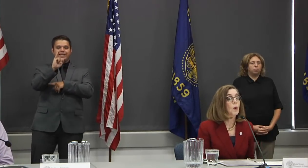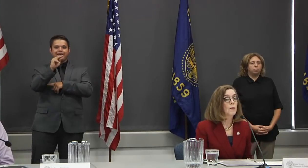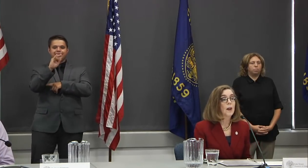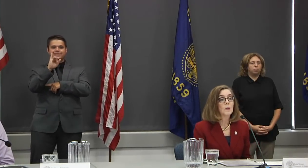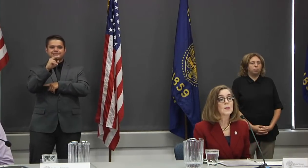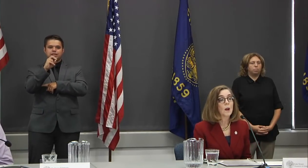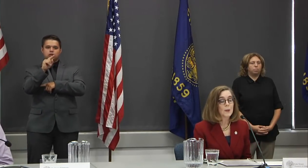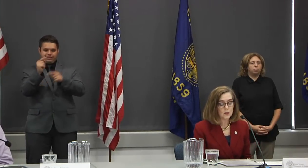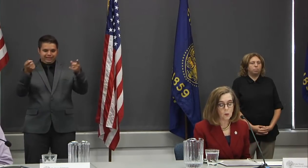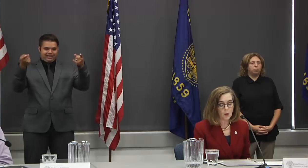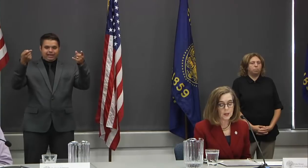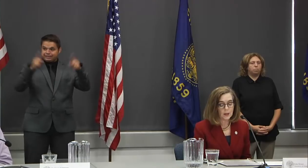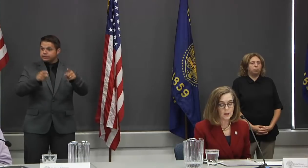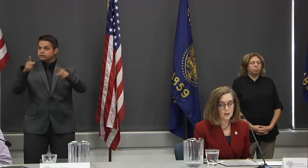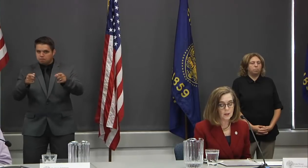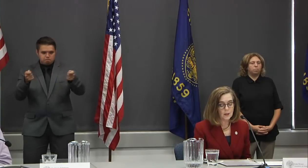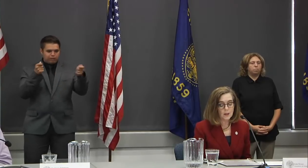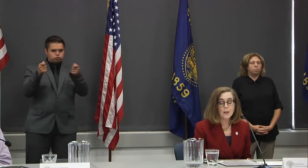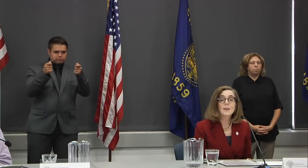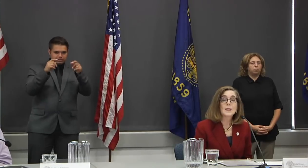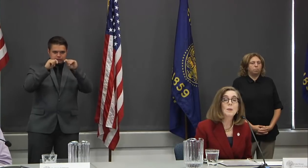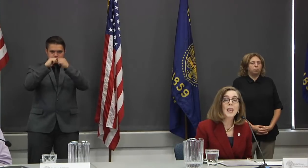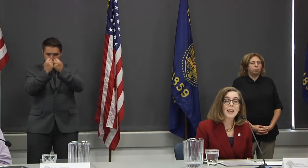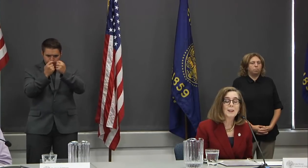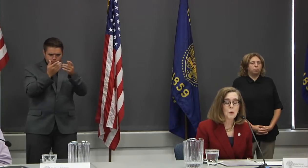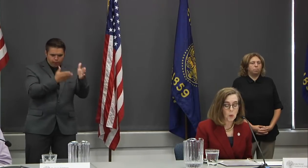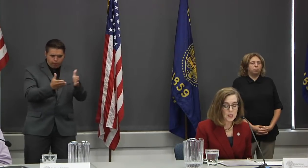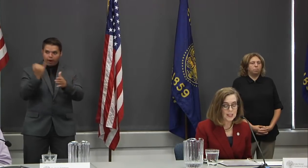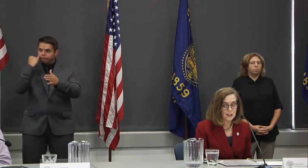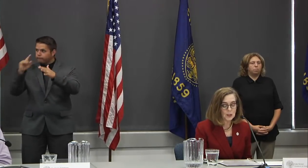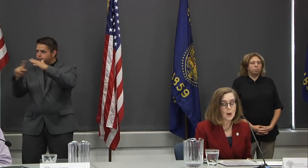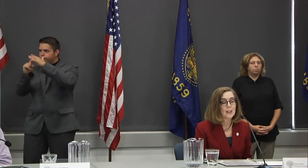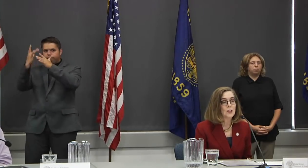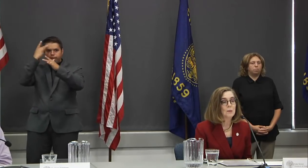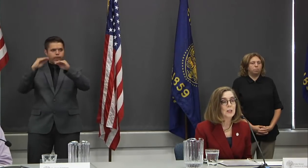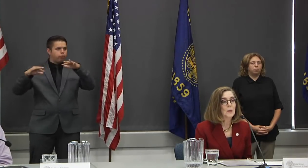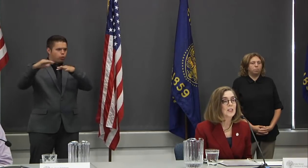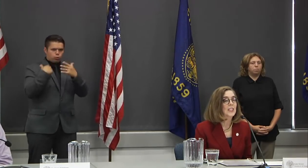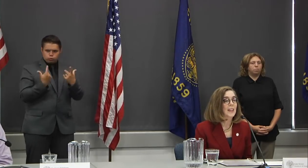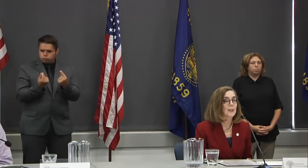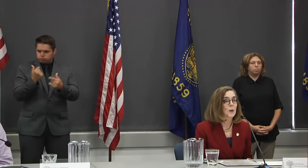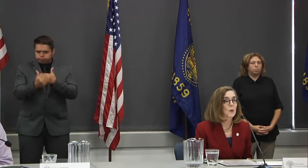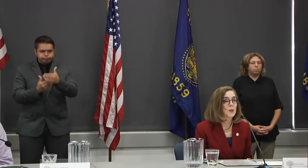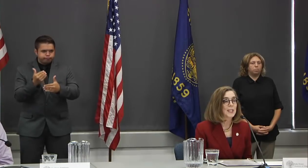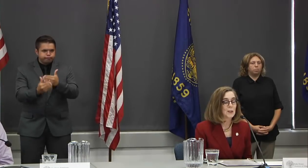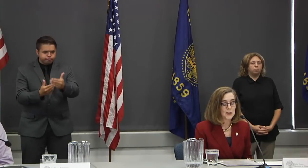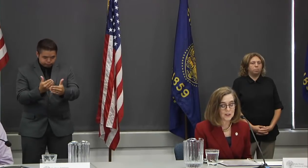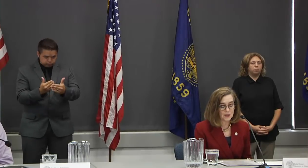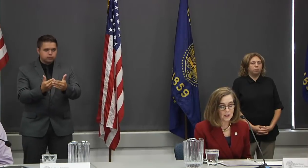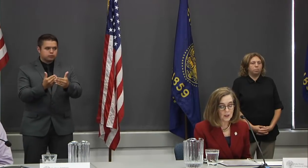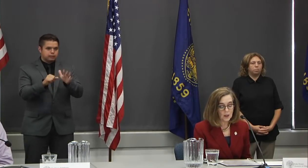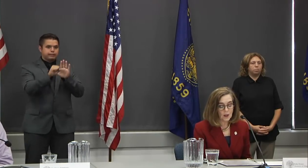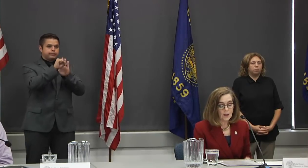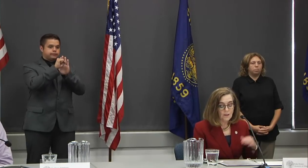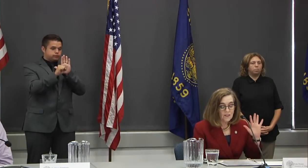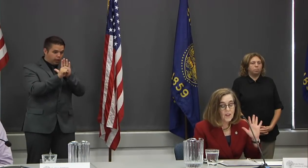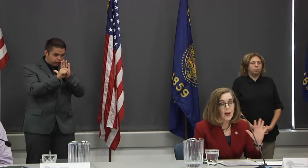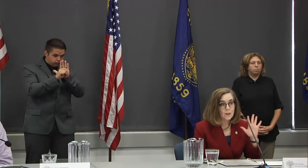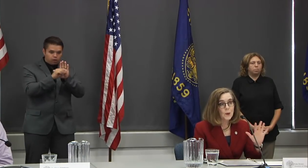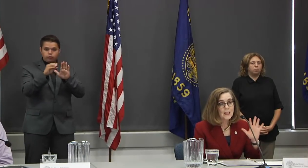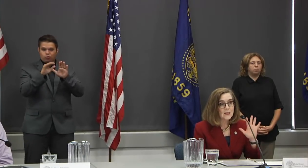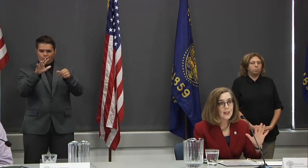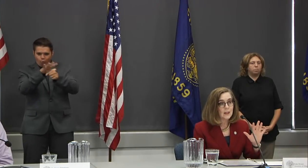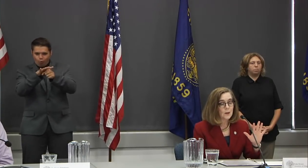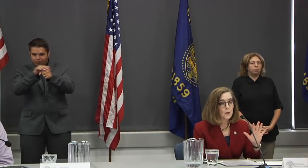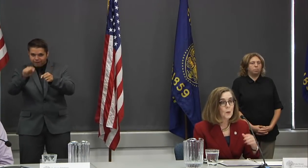the coronavirus coming to Oregon. This began a coordinated strategy between state and local leaders.